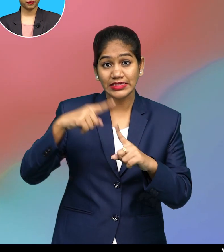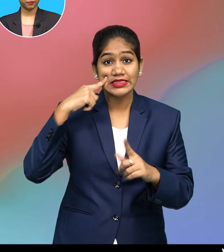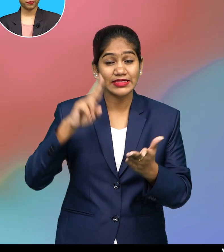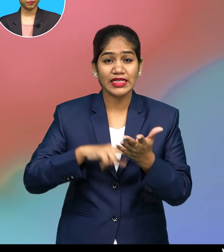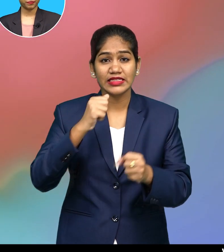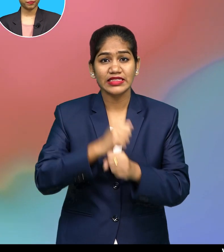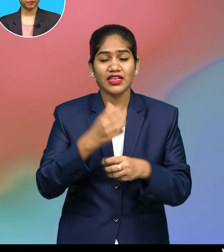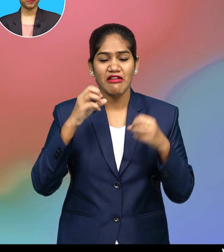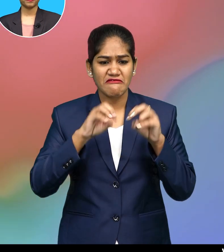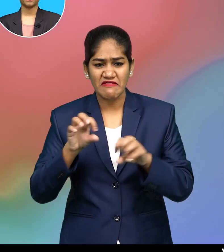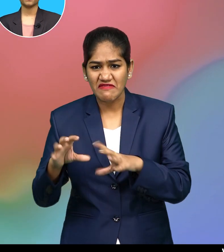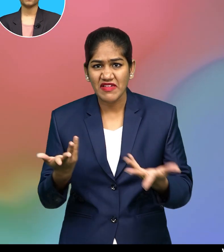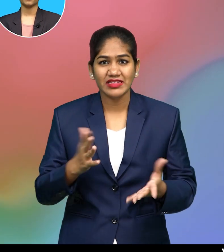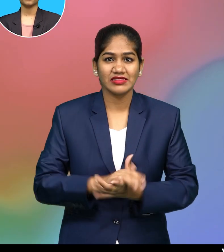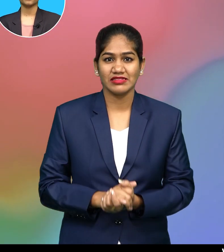wasting,